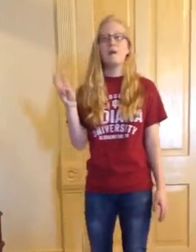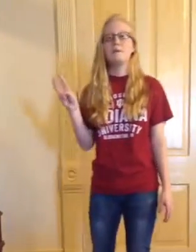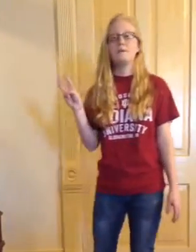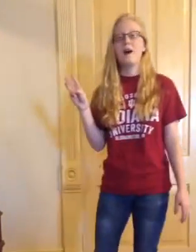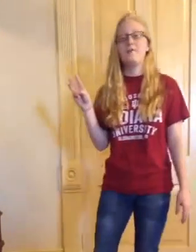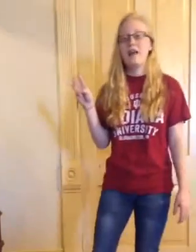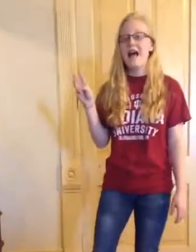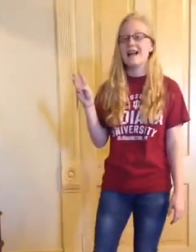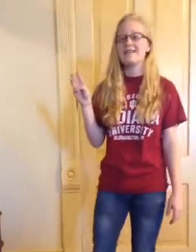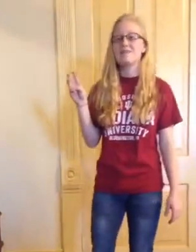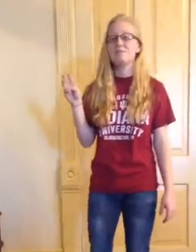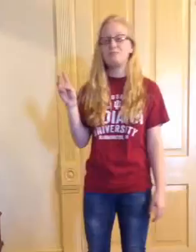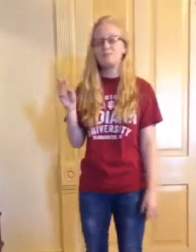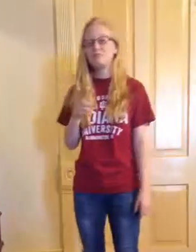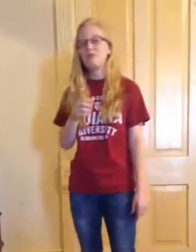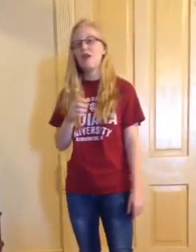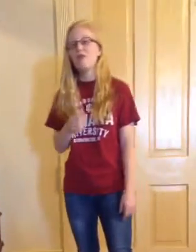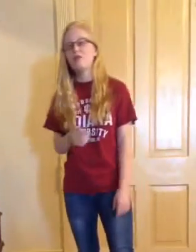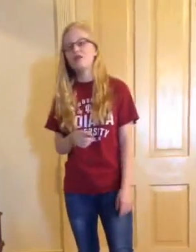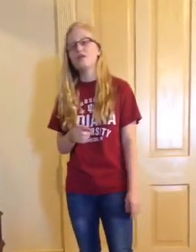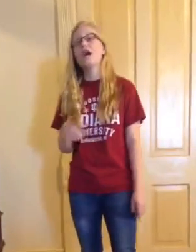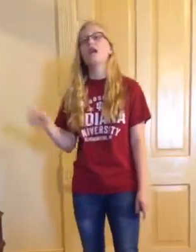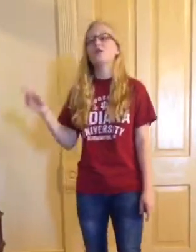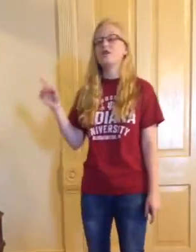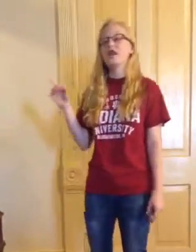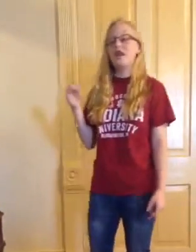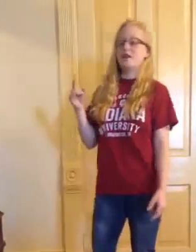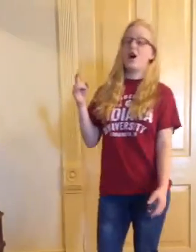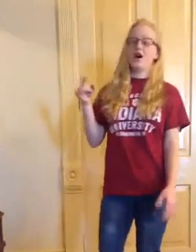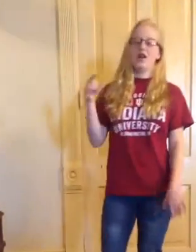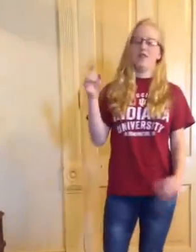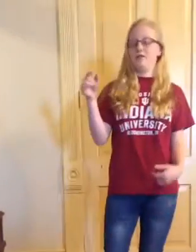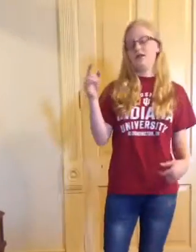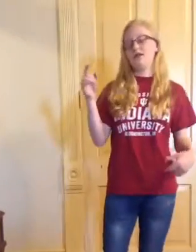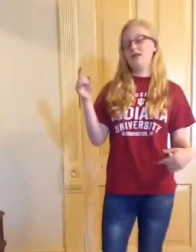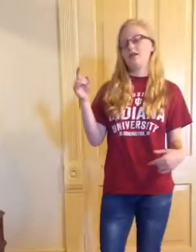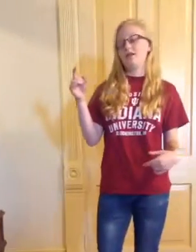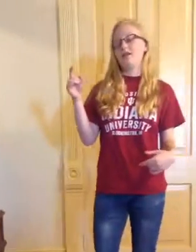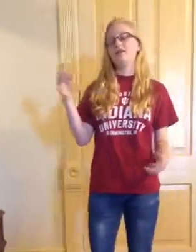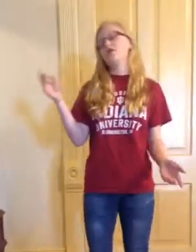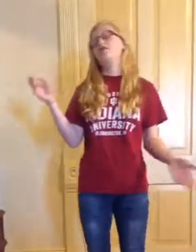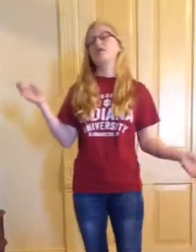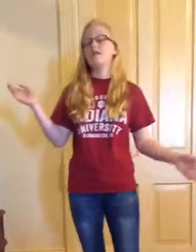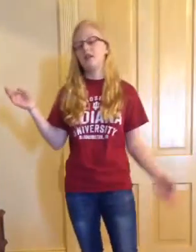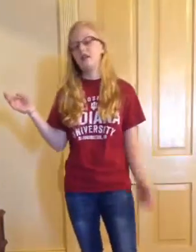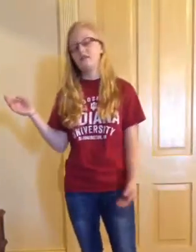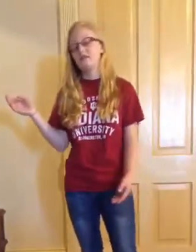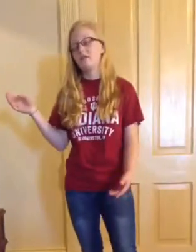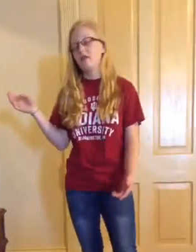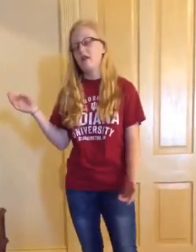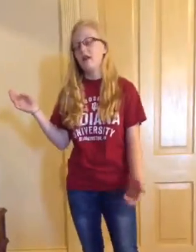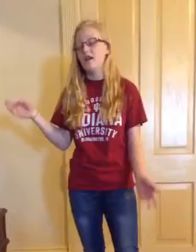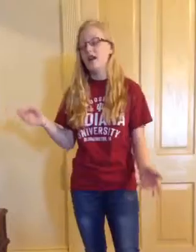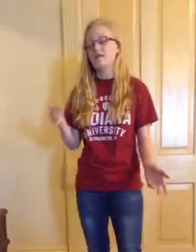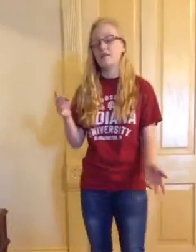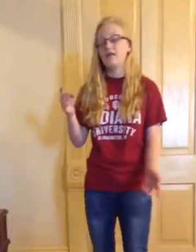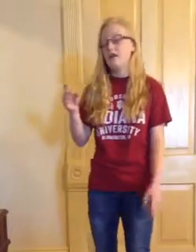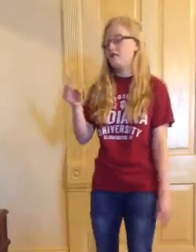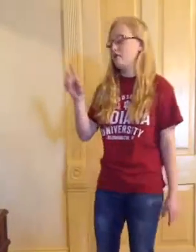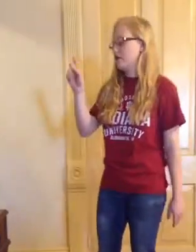Next you have X, which looks like an R, and there's no reason it's an X, even though it looks